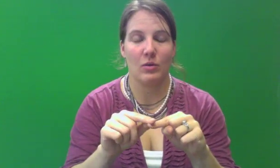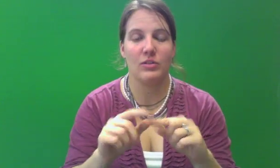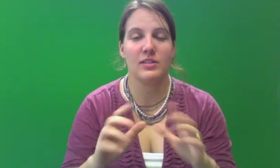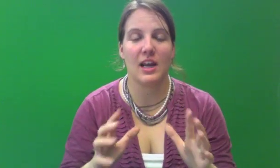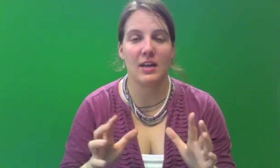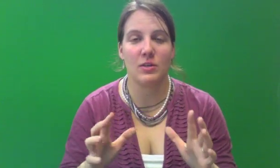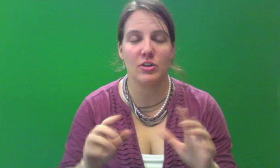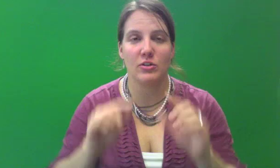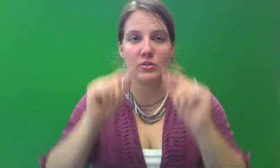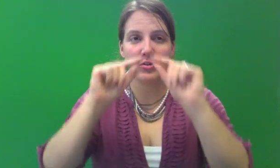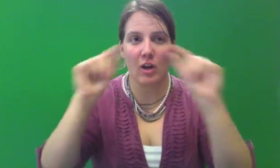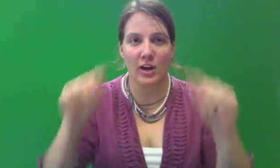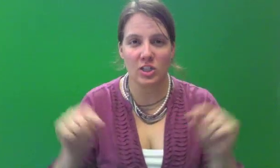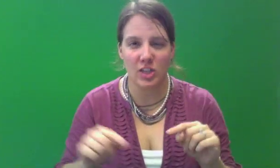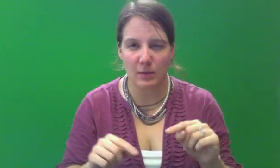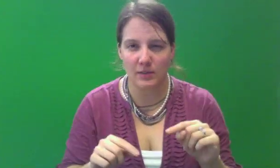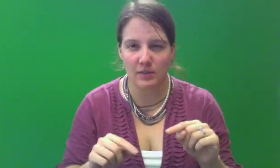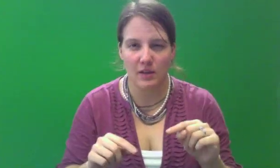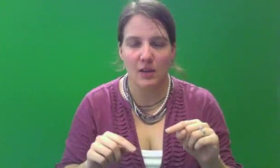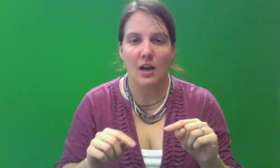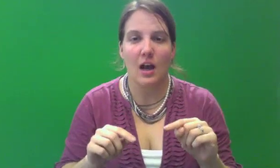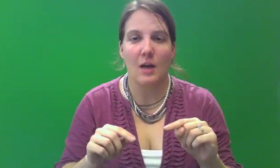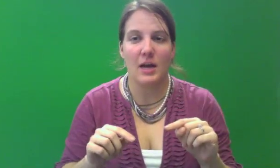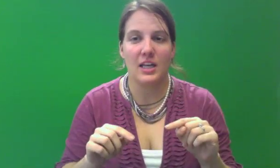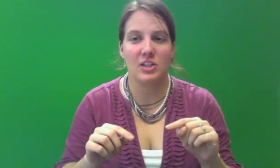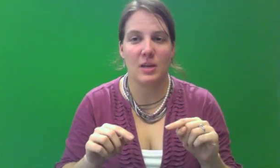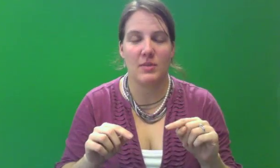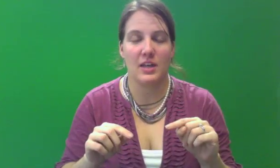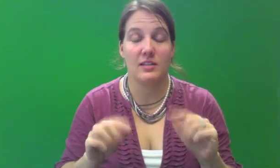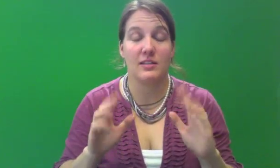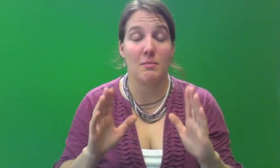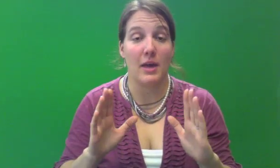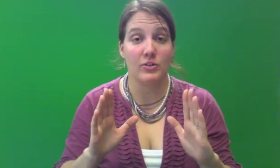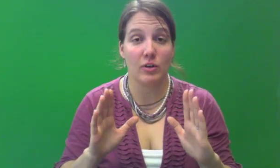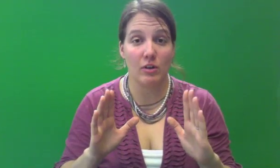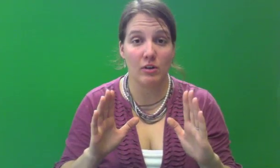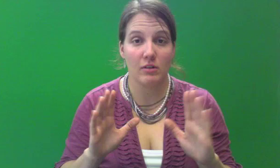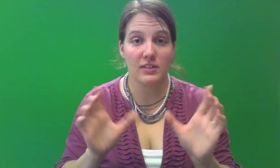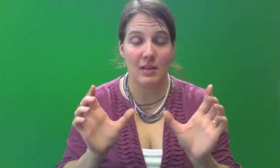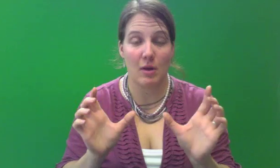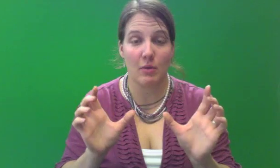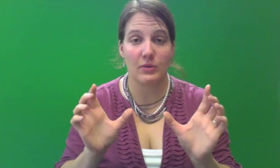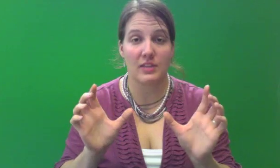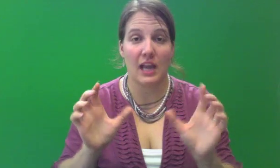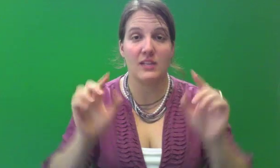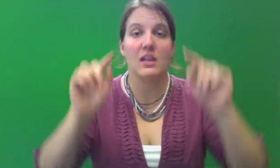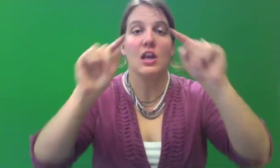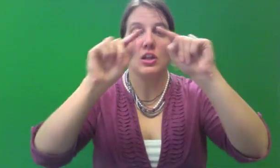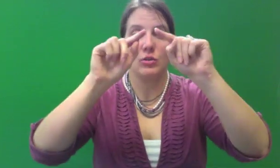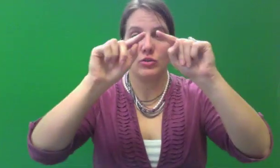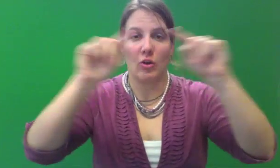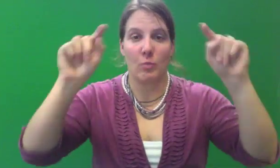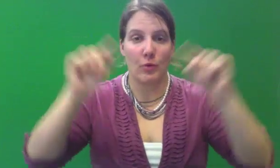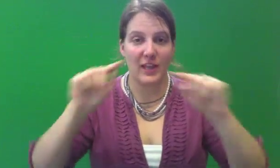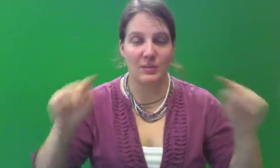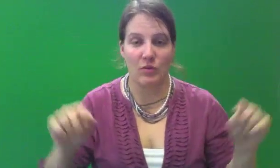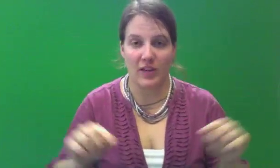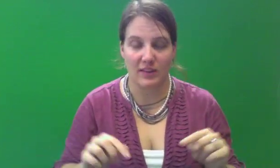you sign it, when you're drawing shapes, any shape that is symmetrical, same on both sides, you draw with both hands moving at the